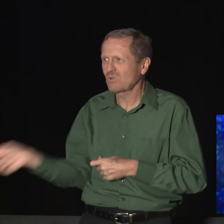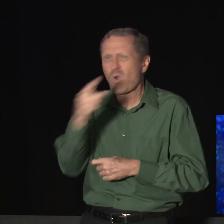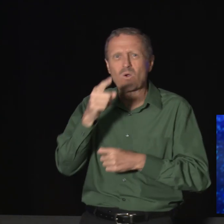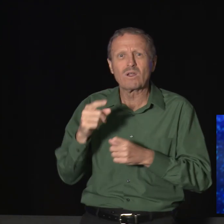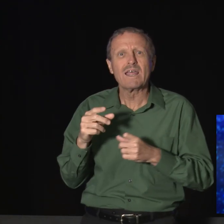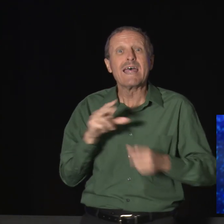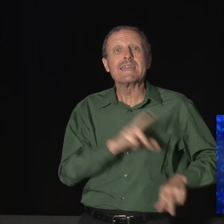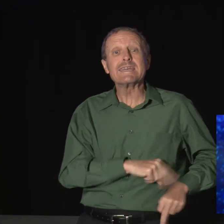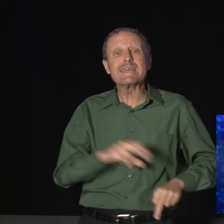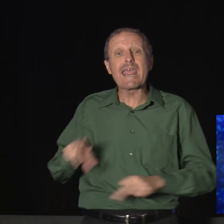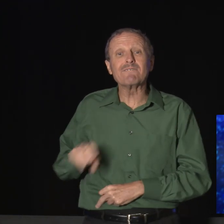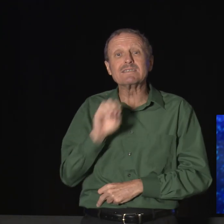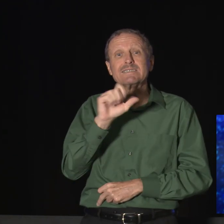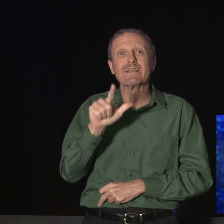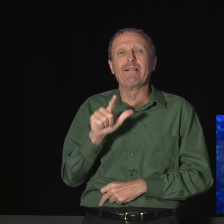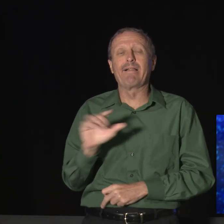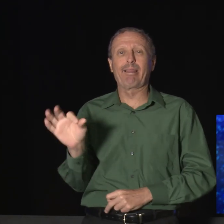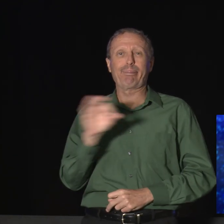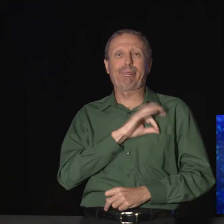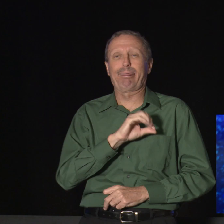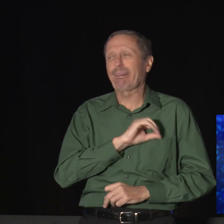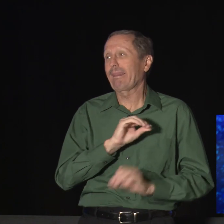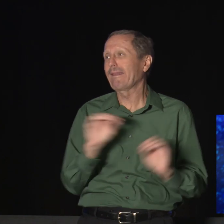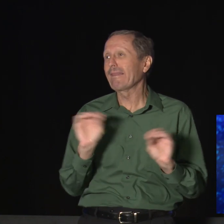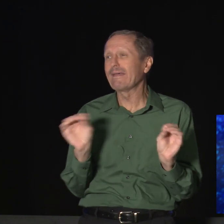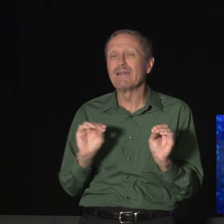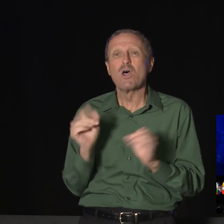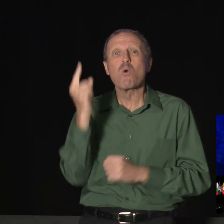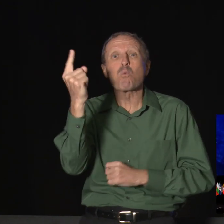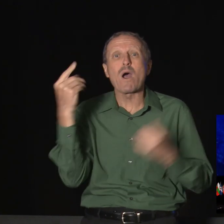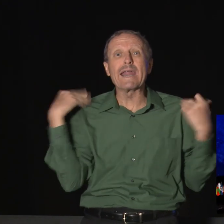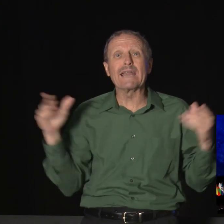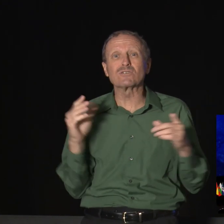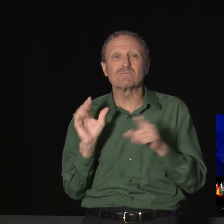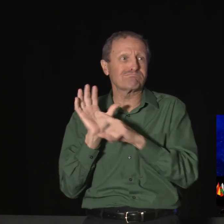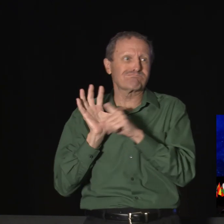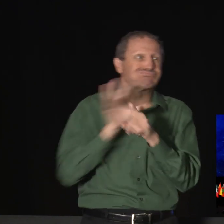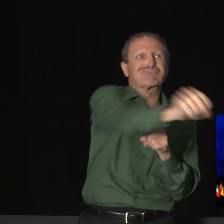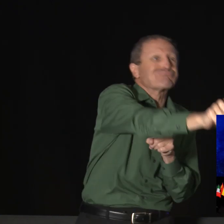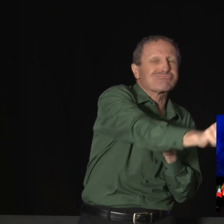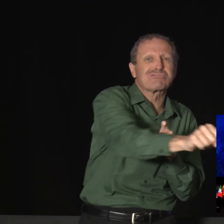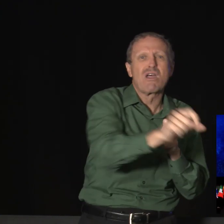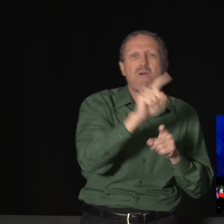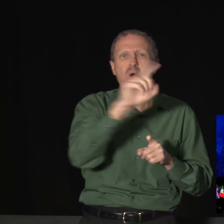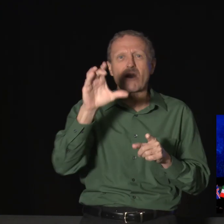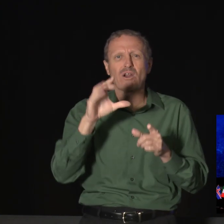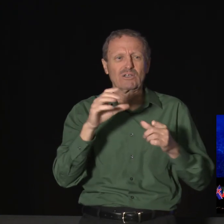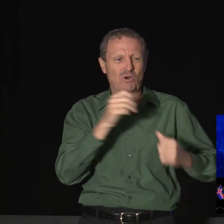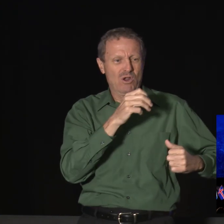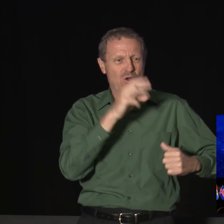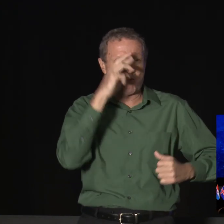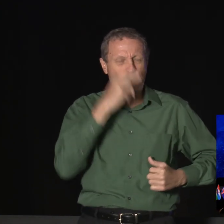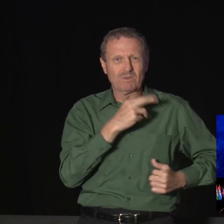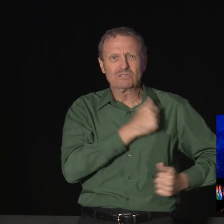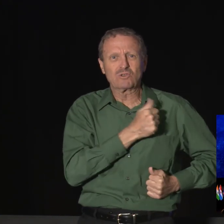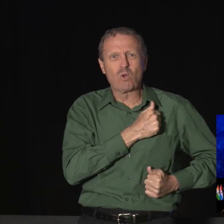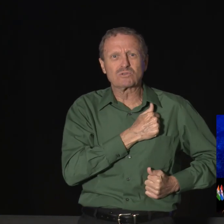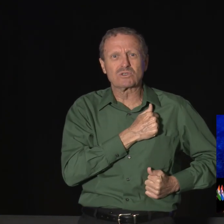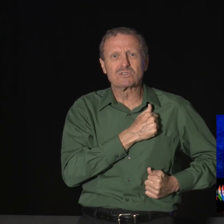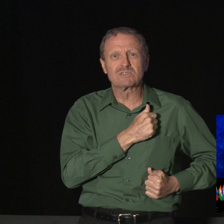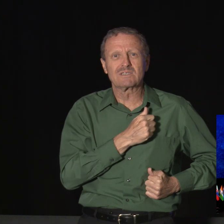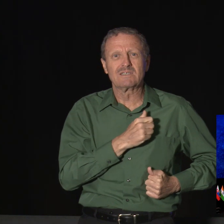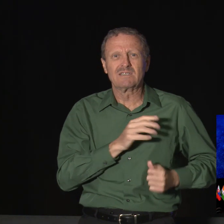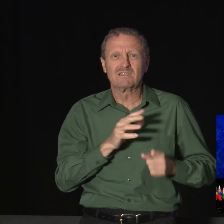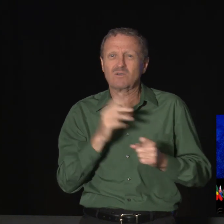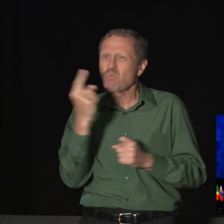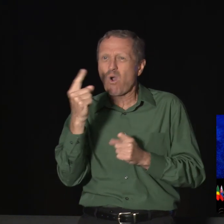Listen, Navy SEALs, one angel took out 100 Roman soldiers. Guarded to the teeth,